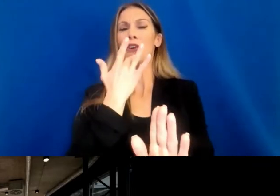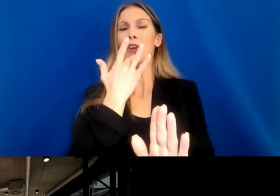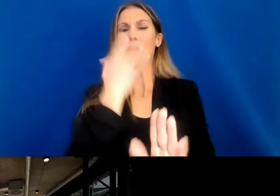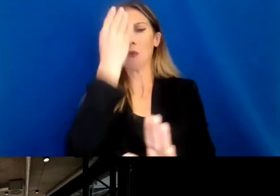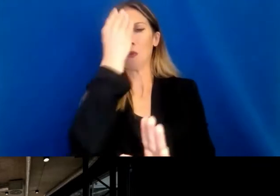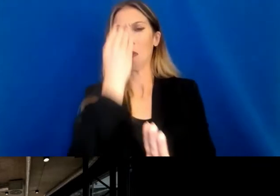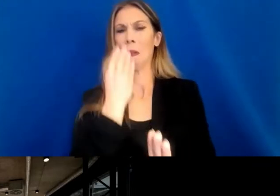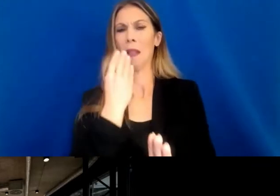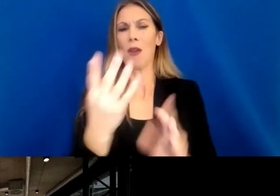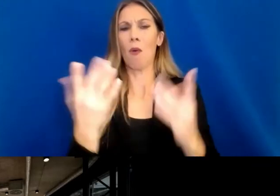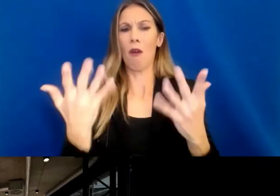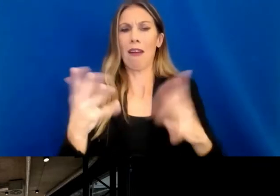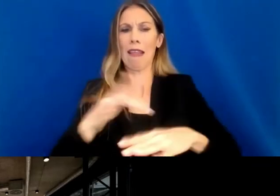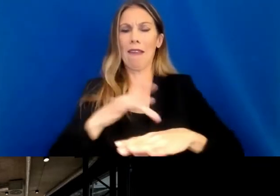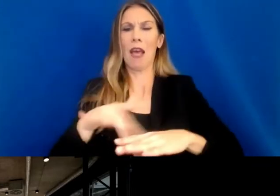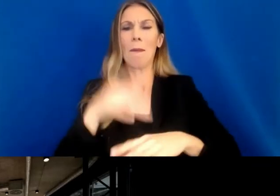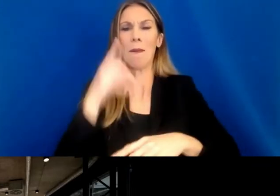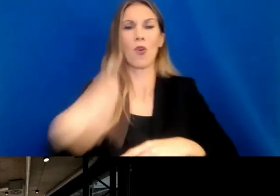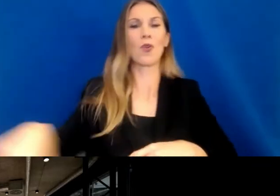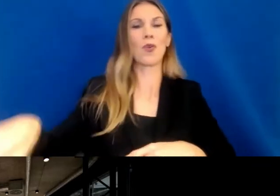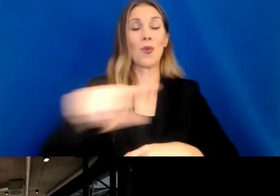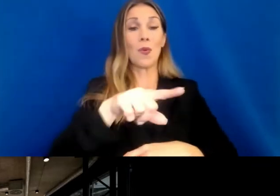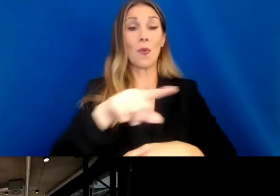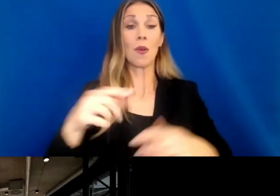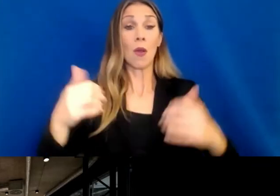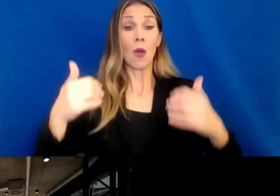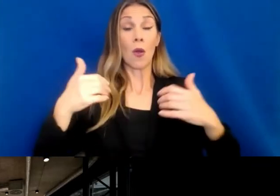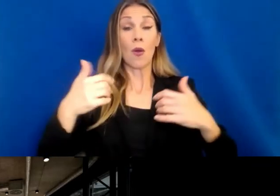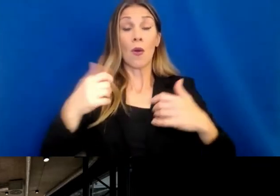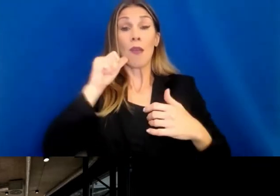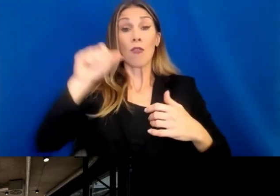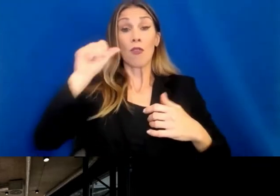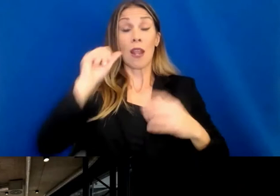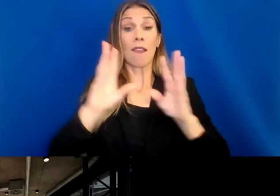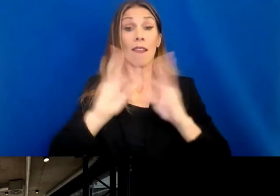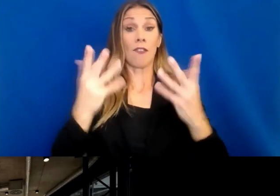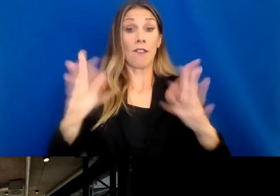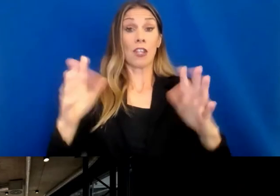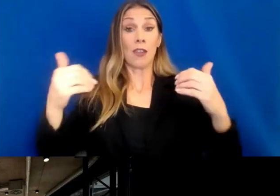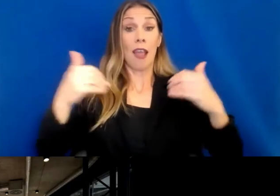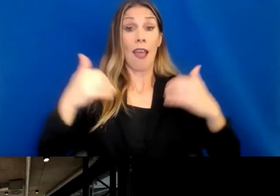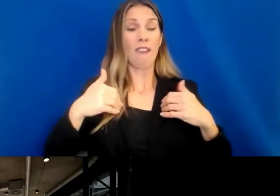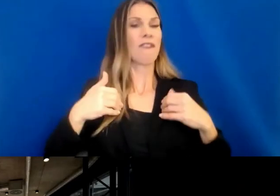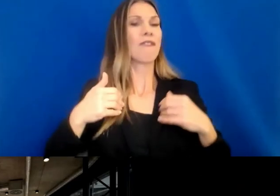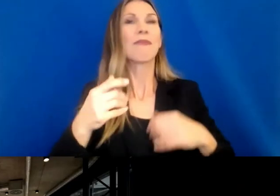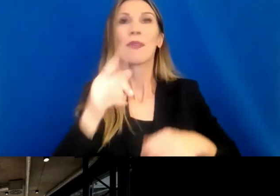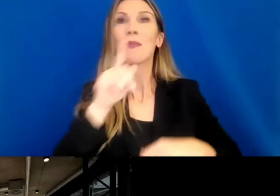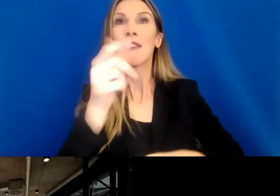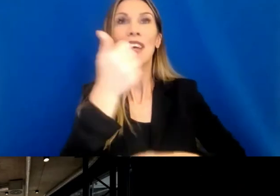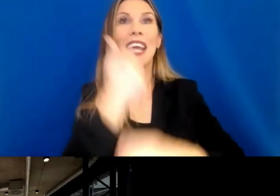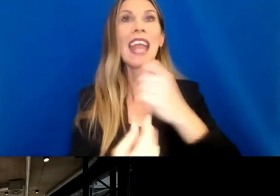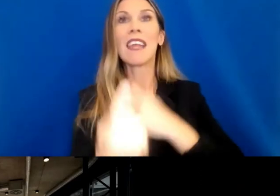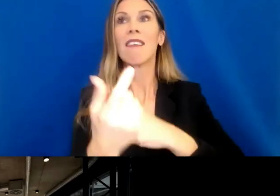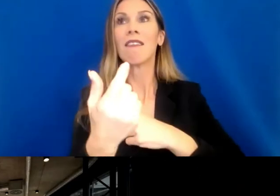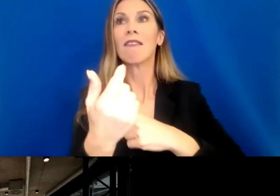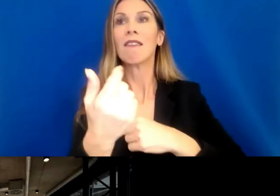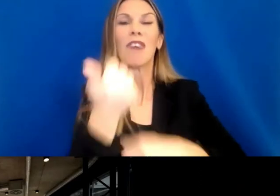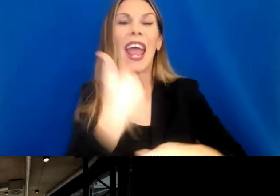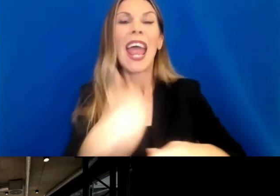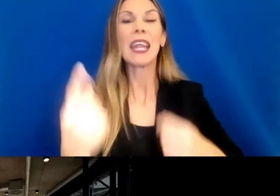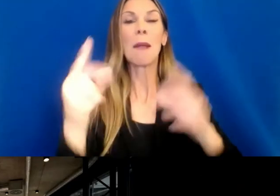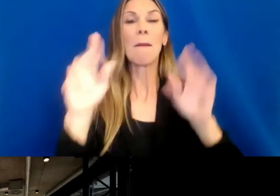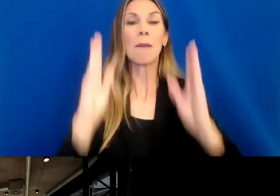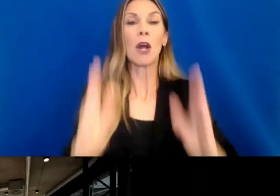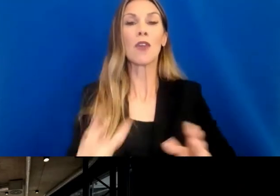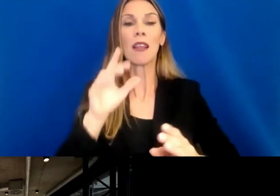and that is that we have we held a session yesterday for anyone in a role